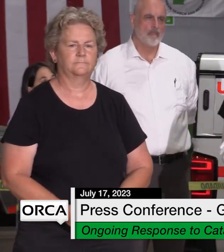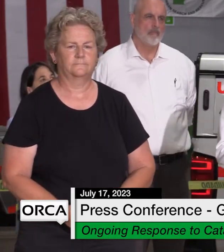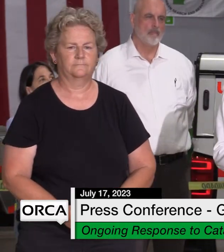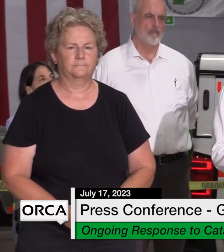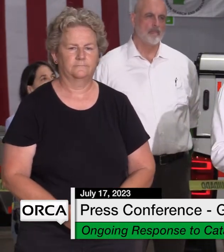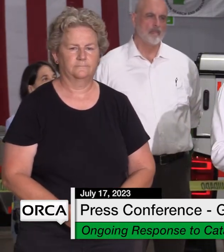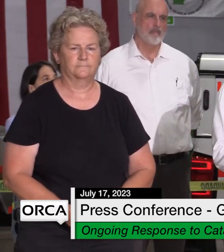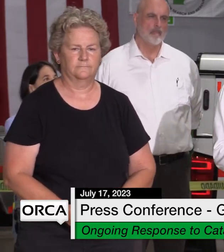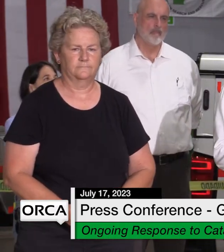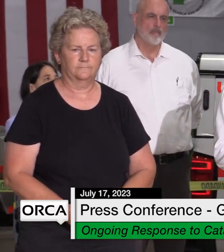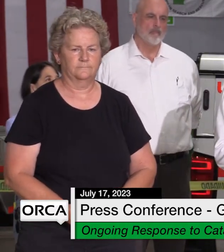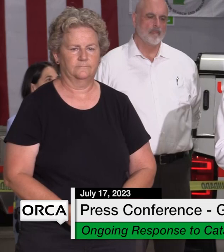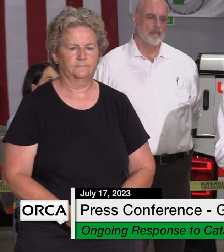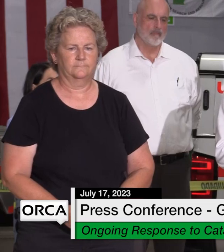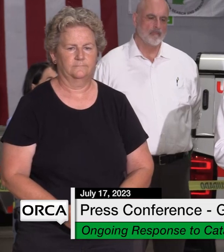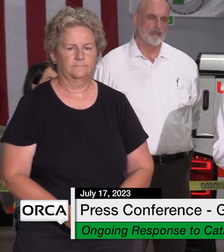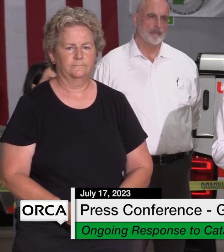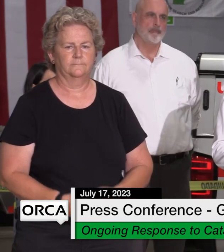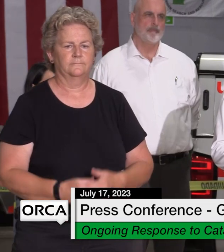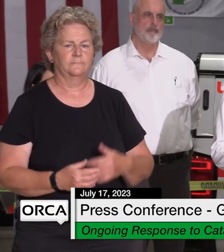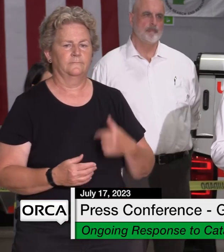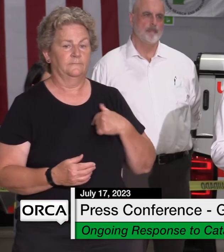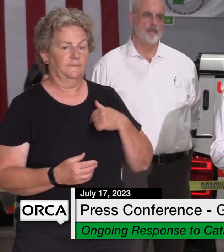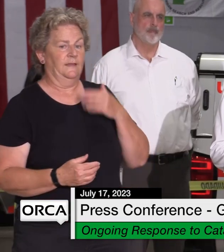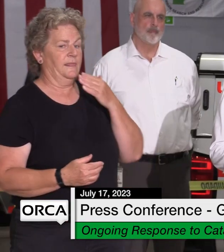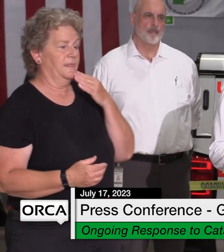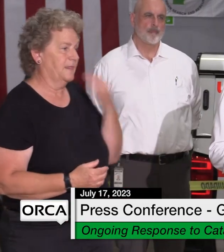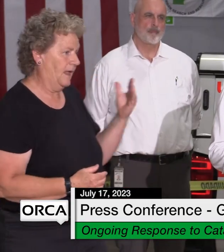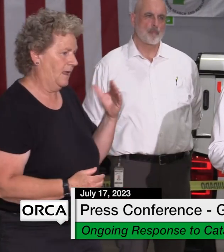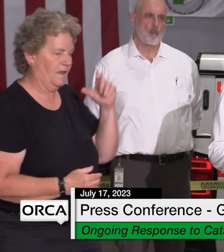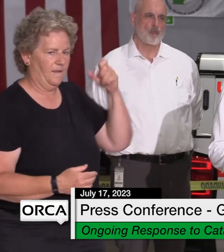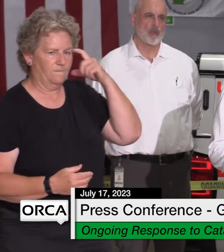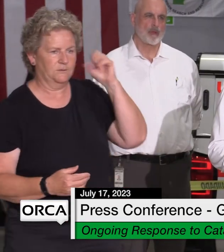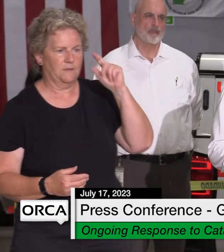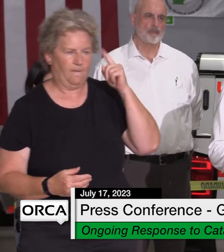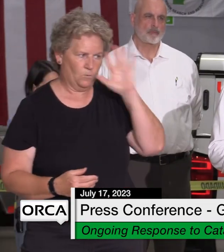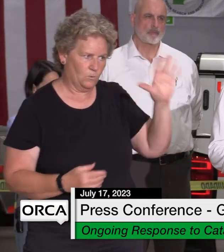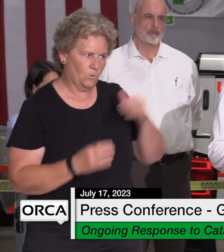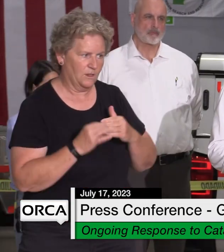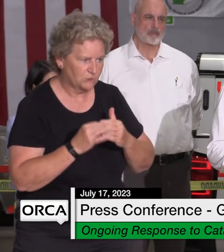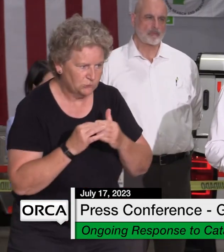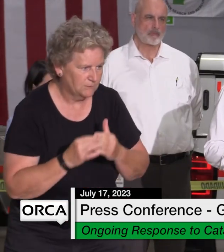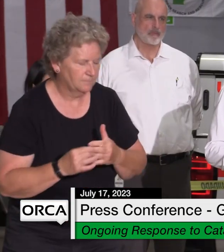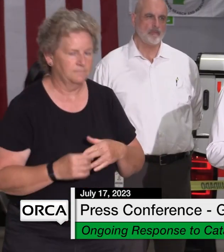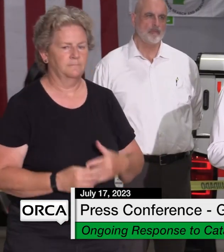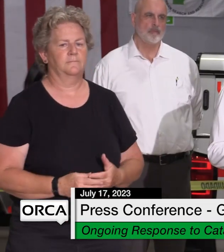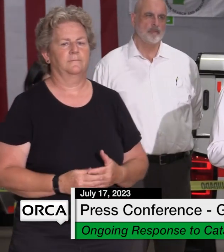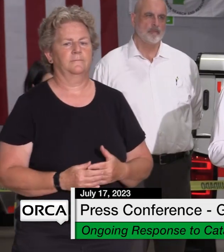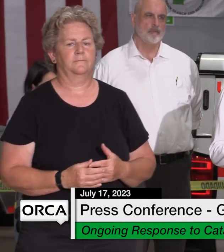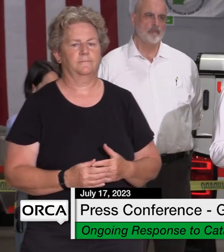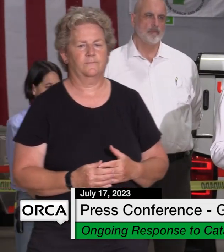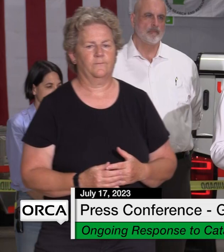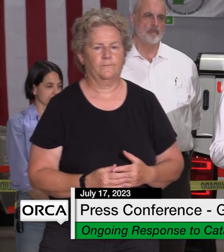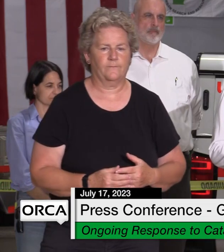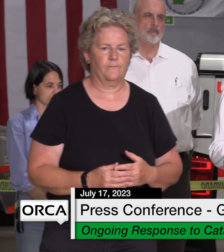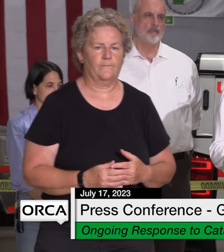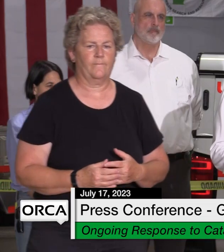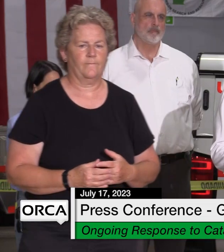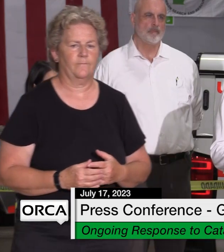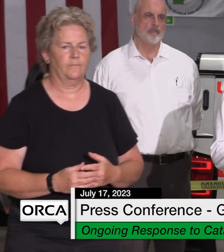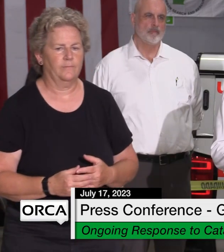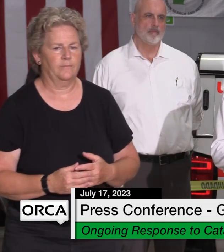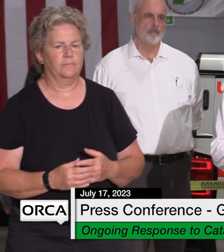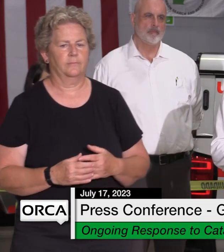Well, I want to thank Governor Scott for your leadership, for showing us the not just the scene